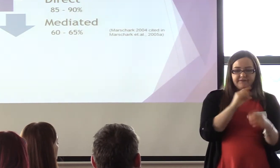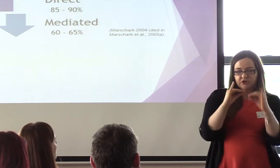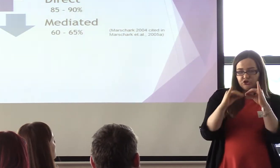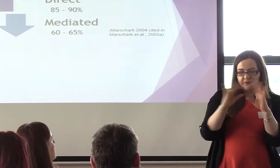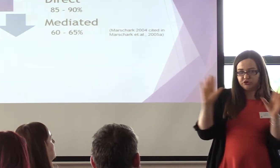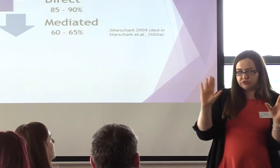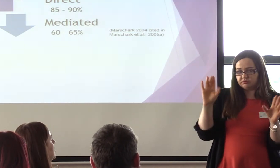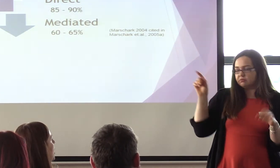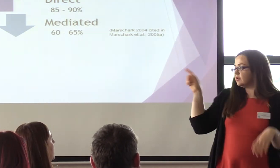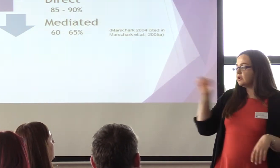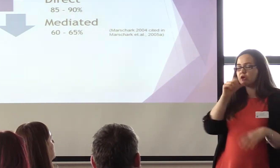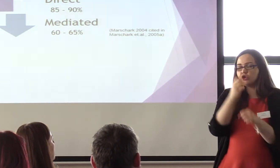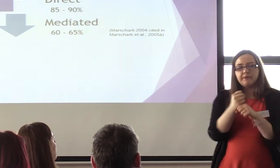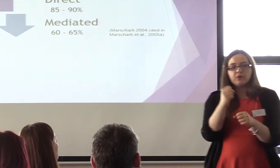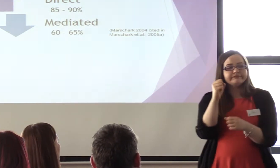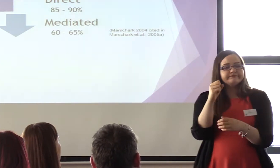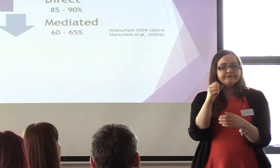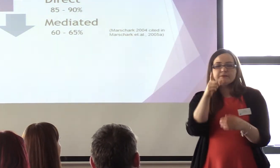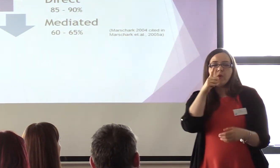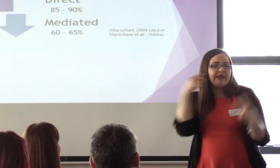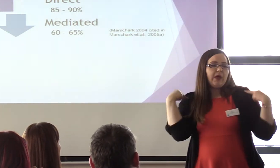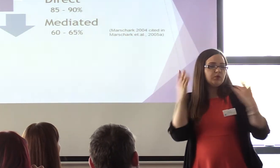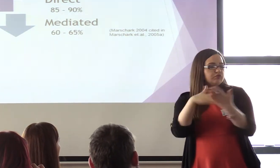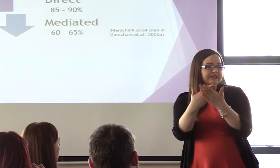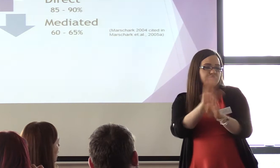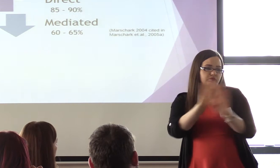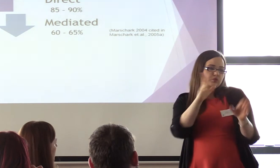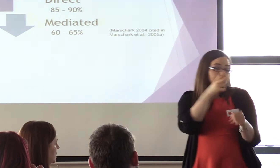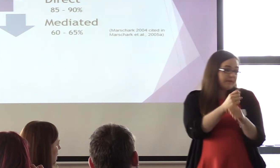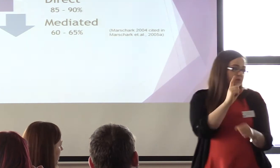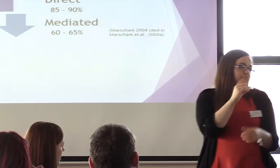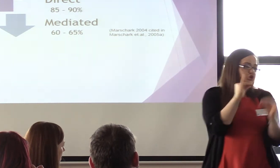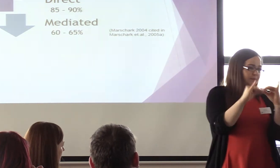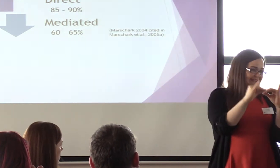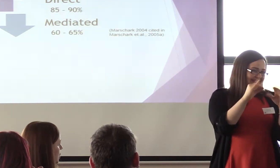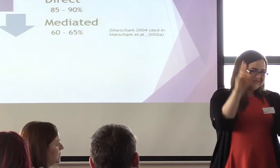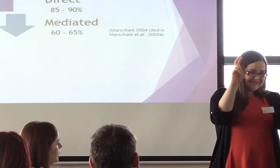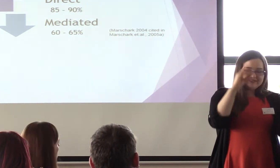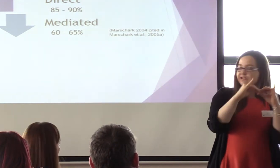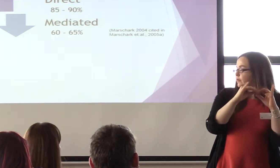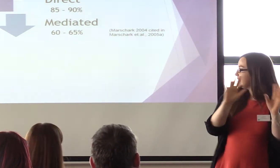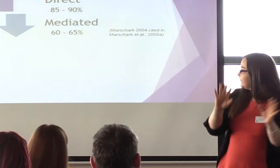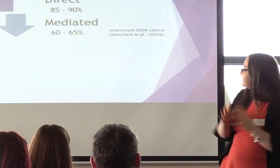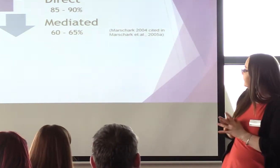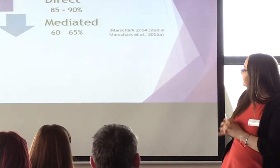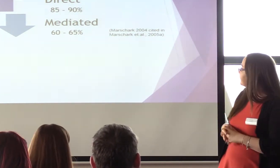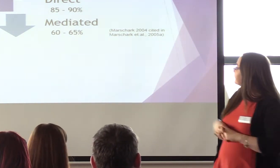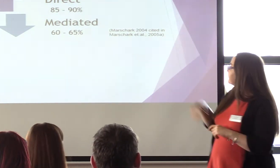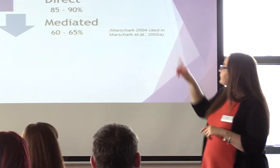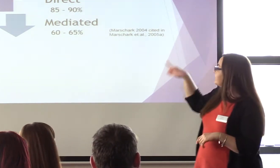is specifically talking about deaf people accessing education via interpreters. It's not in relation to spoken language interpreting.